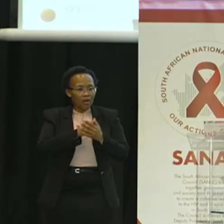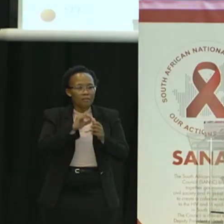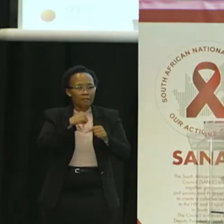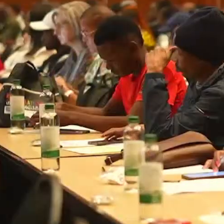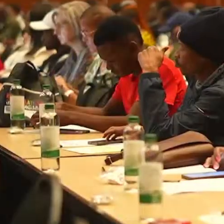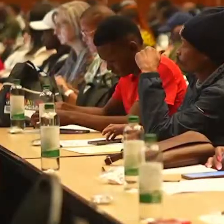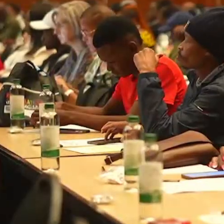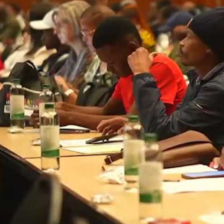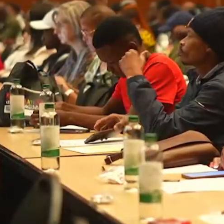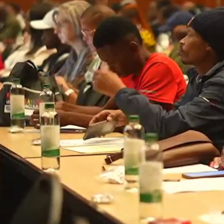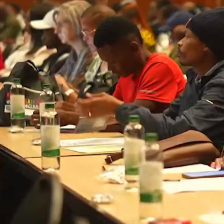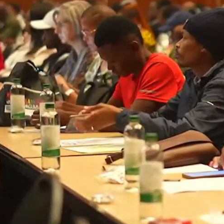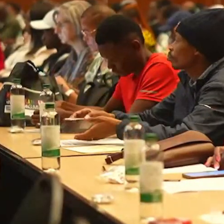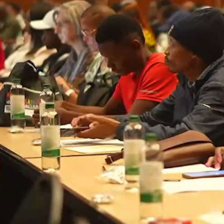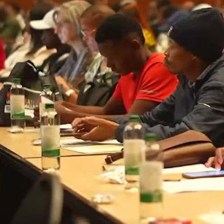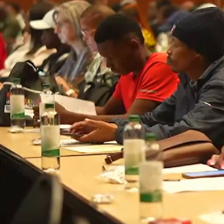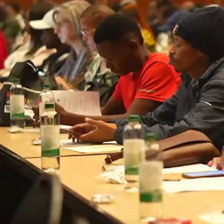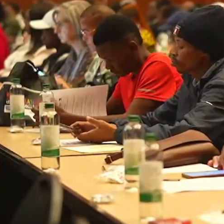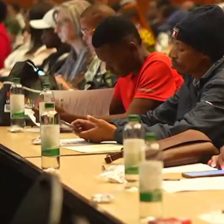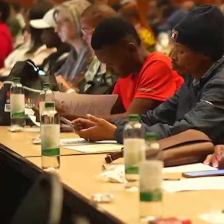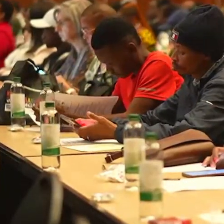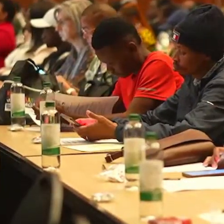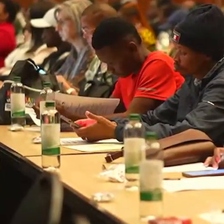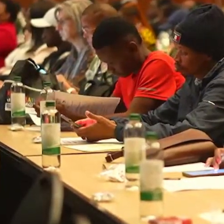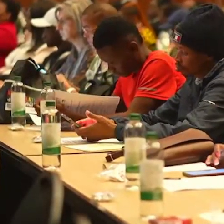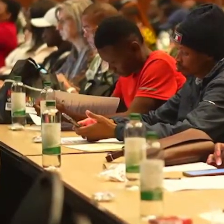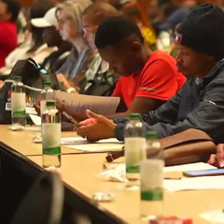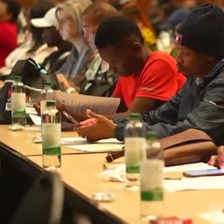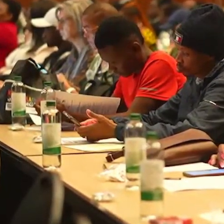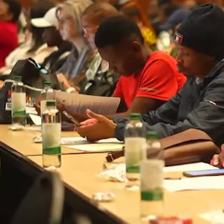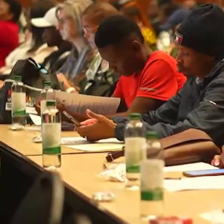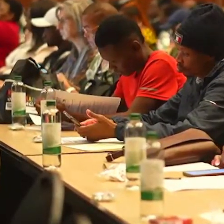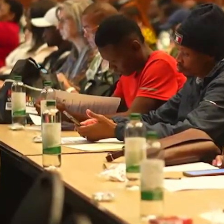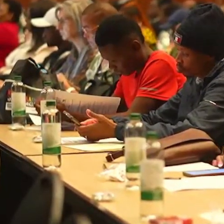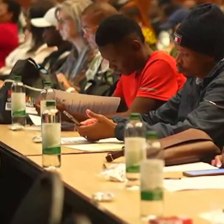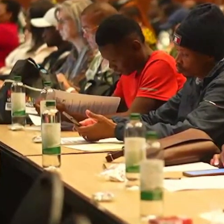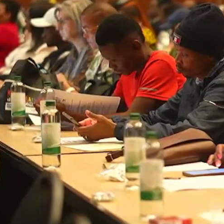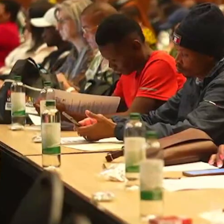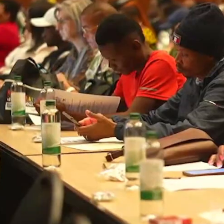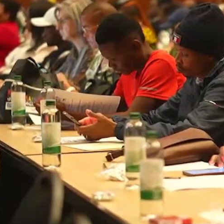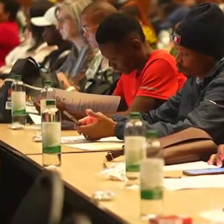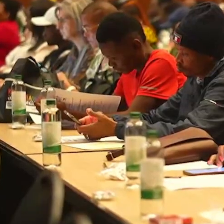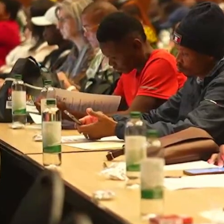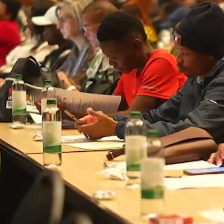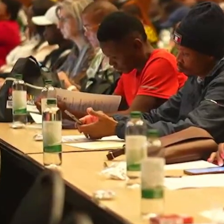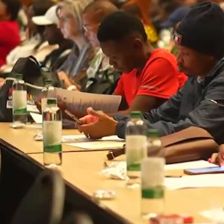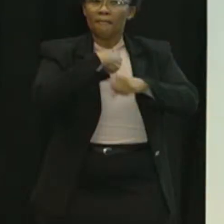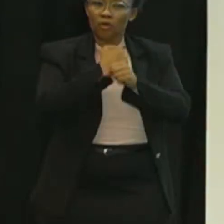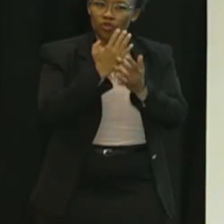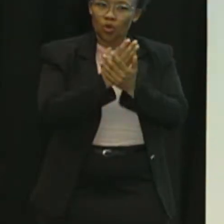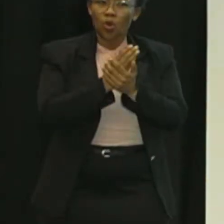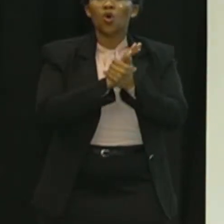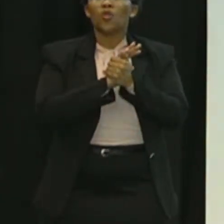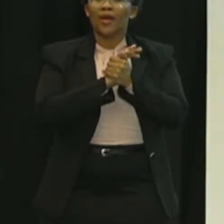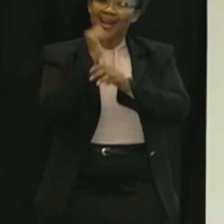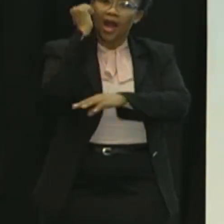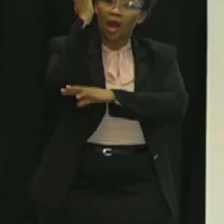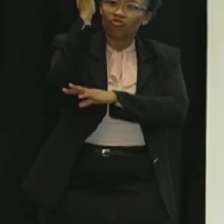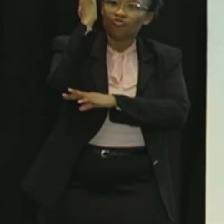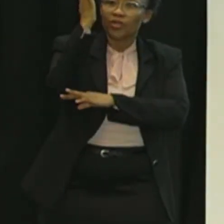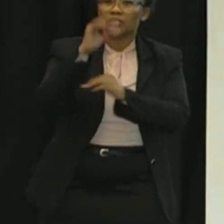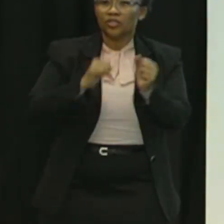that is why Global Fund is really, really supportive of ensuring that we have a strengthened outreach